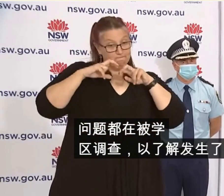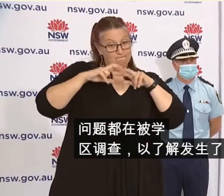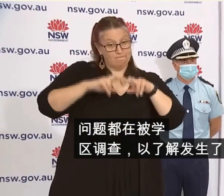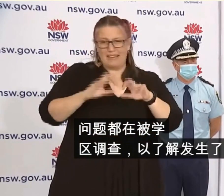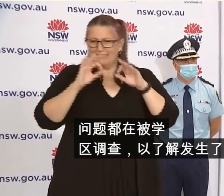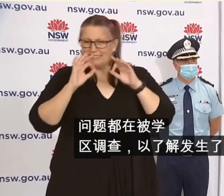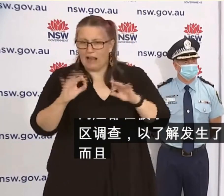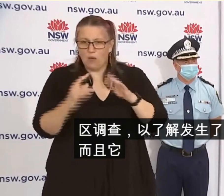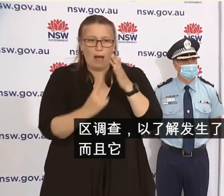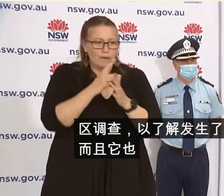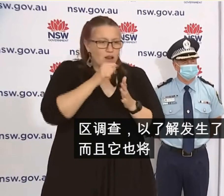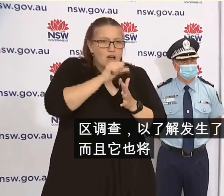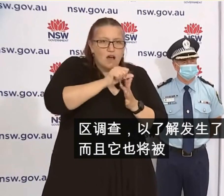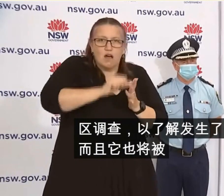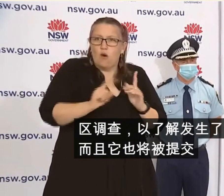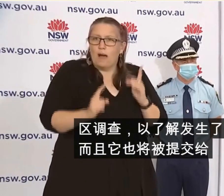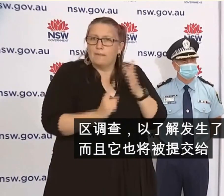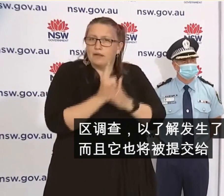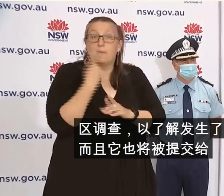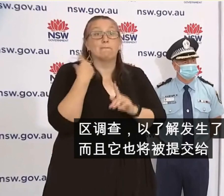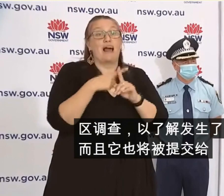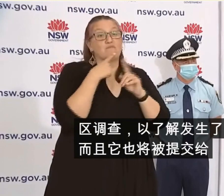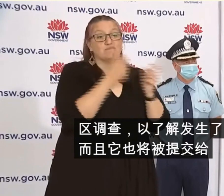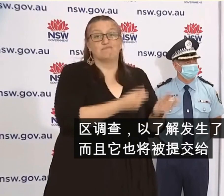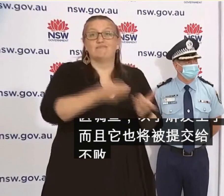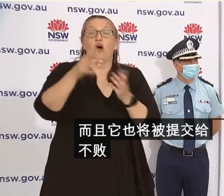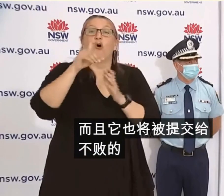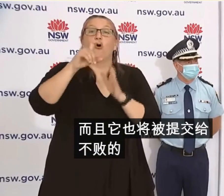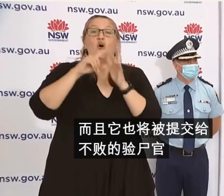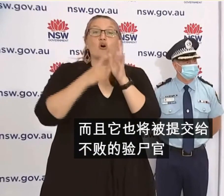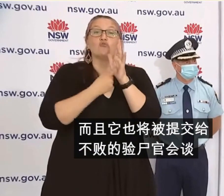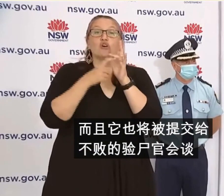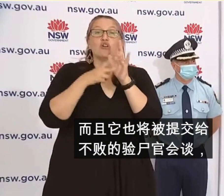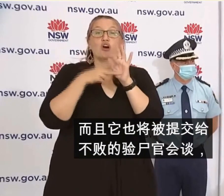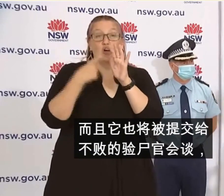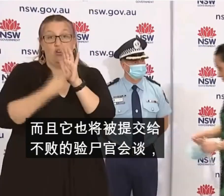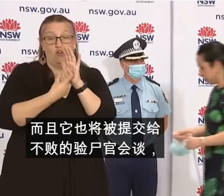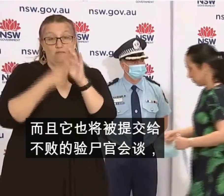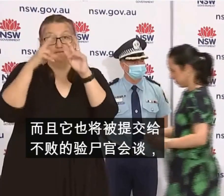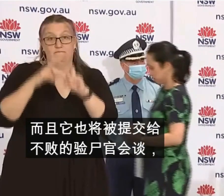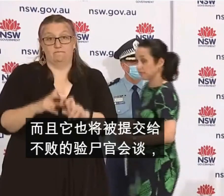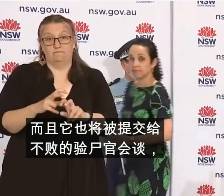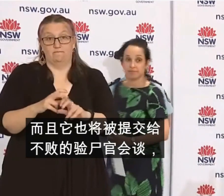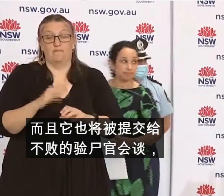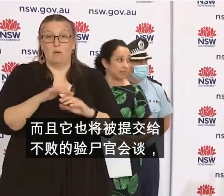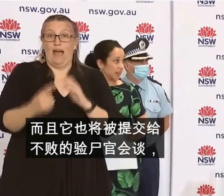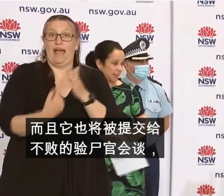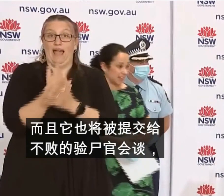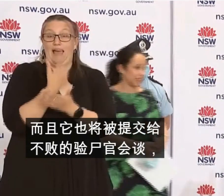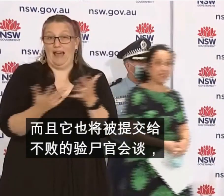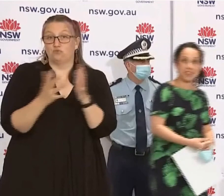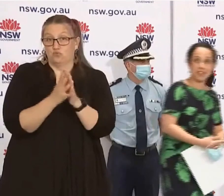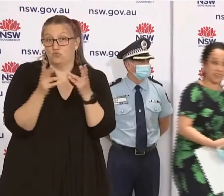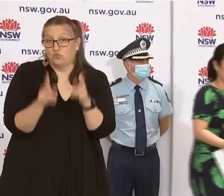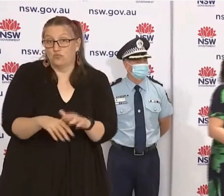what happened. And it's also will be referred to the coroner. Premier talks under. Sorry, just